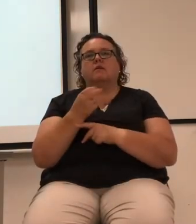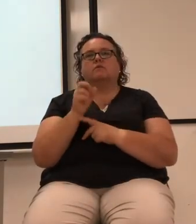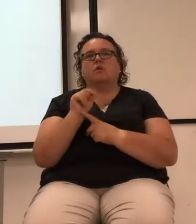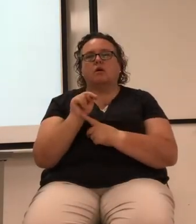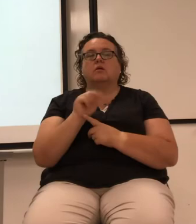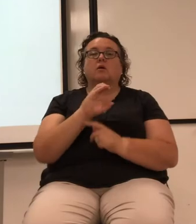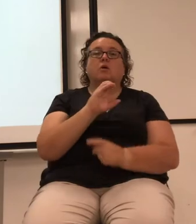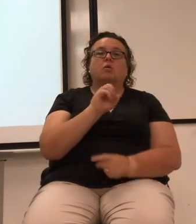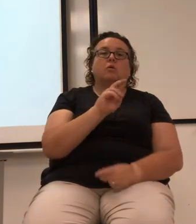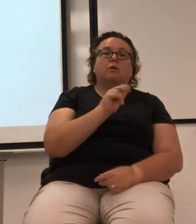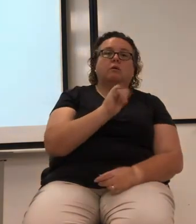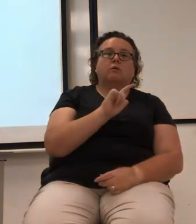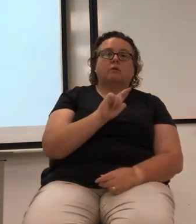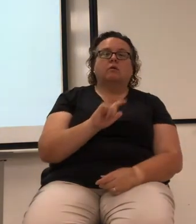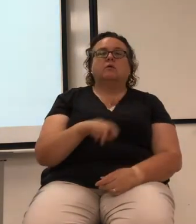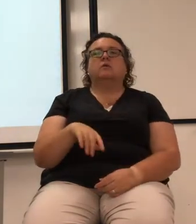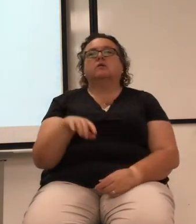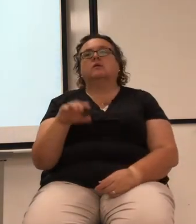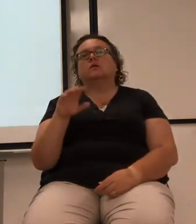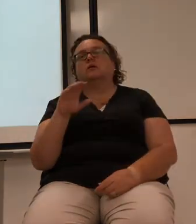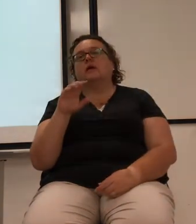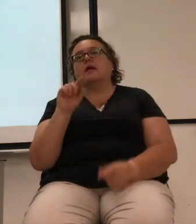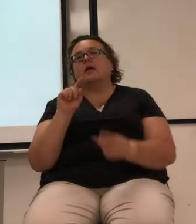cortical nephron and the